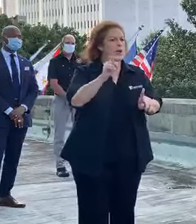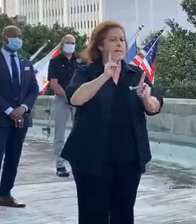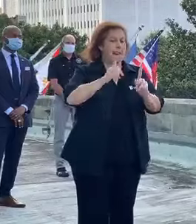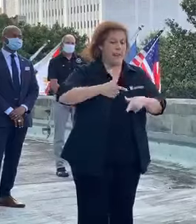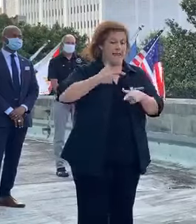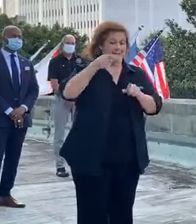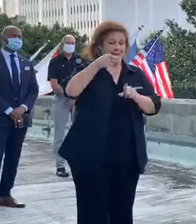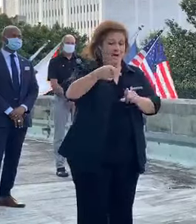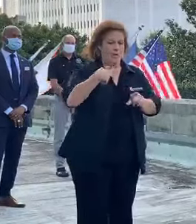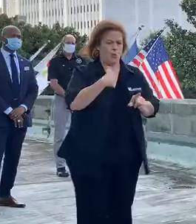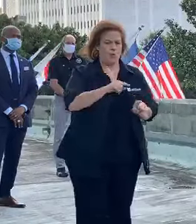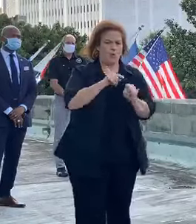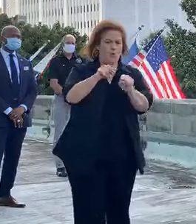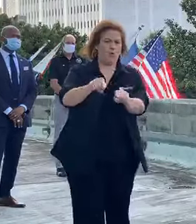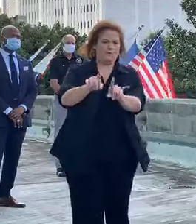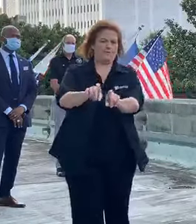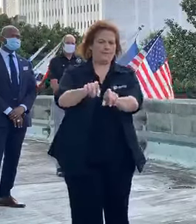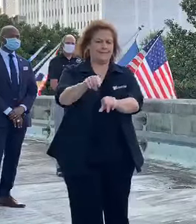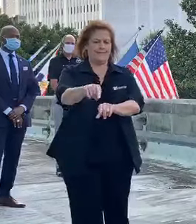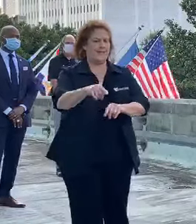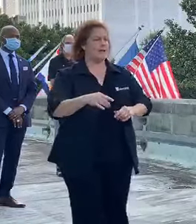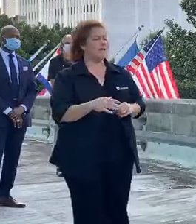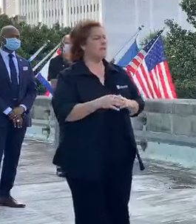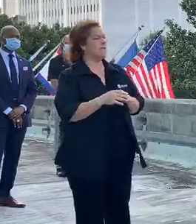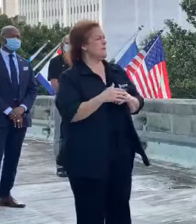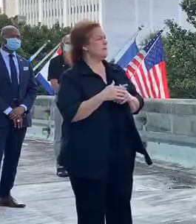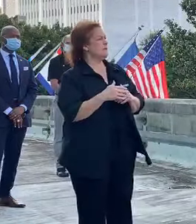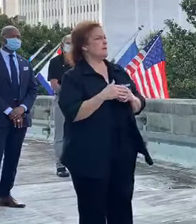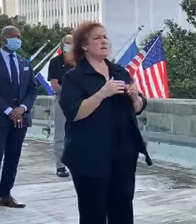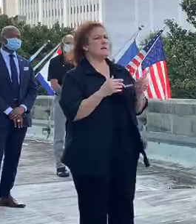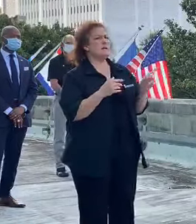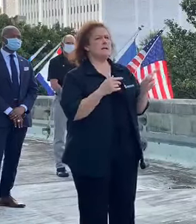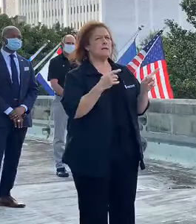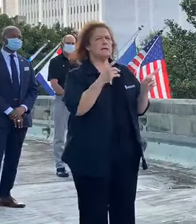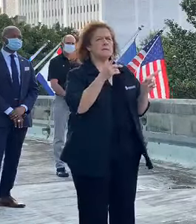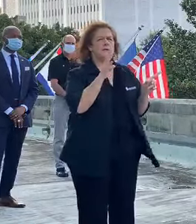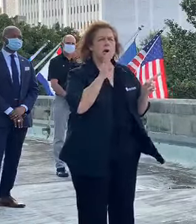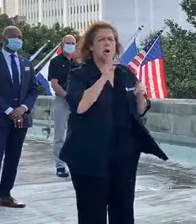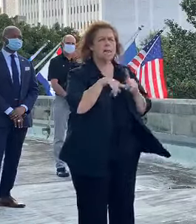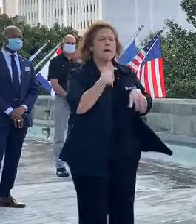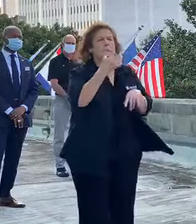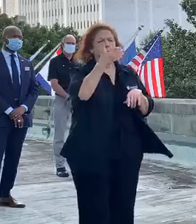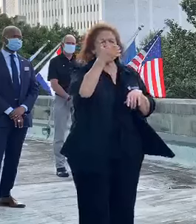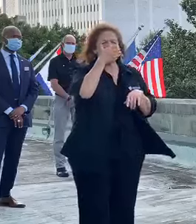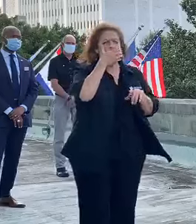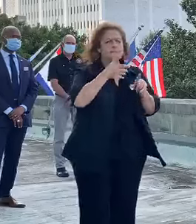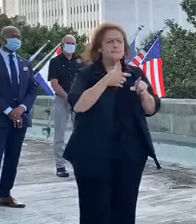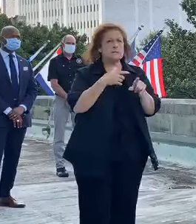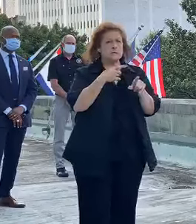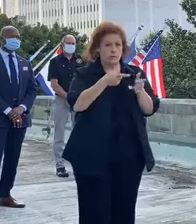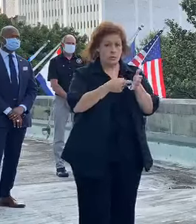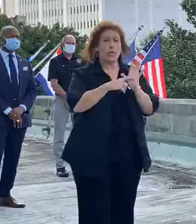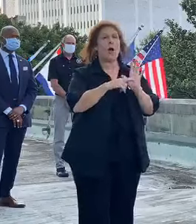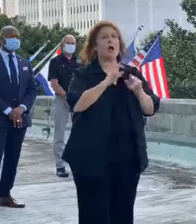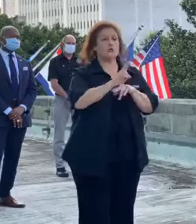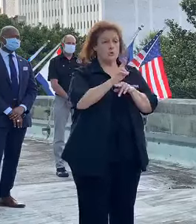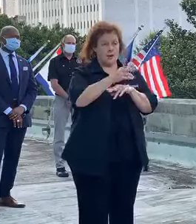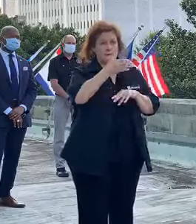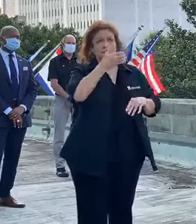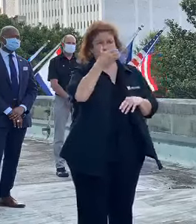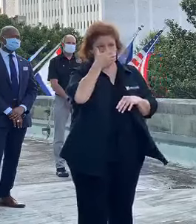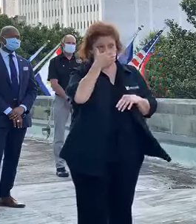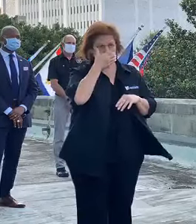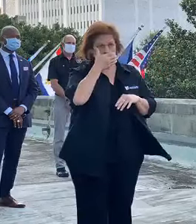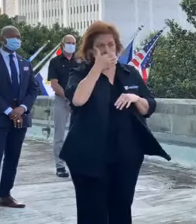living. There was a question about the masks. You're required to wear a